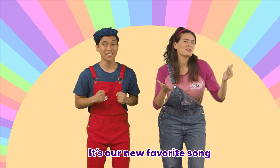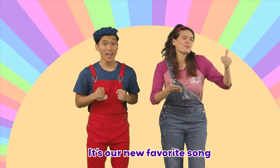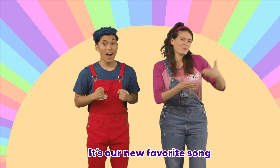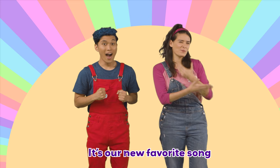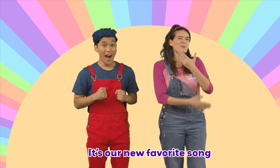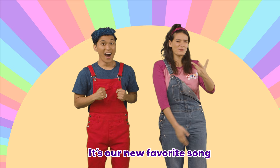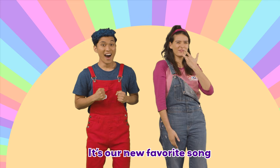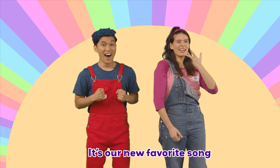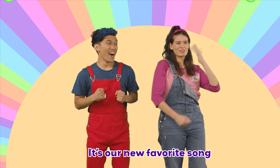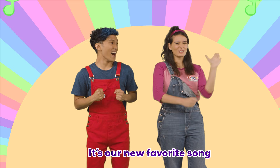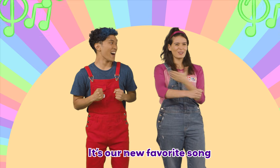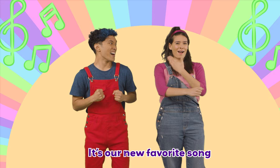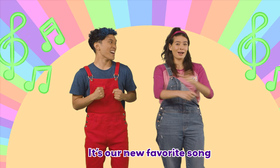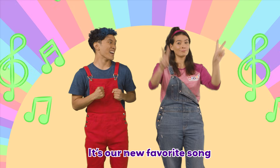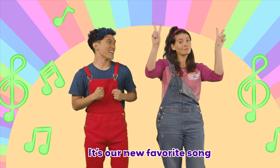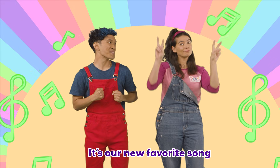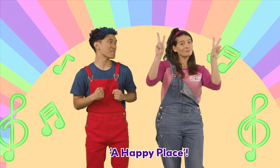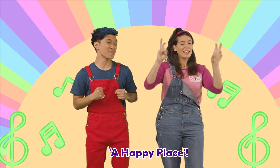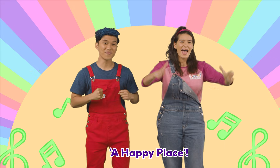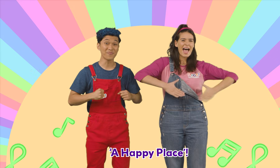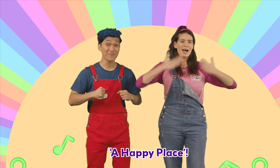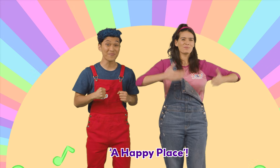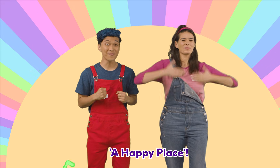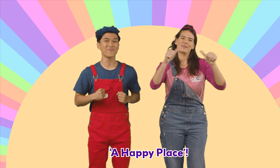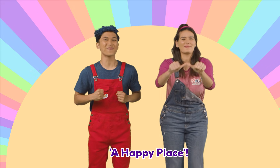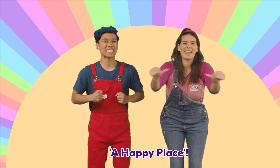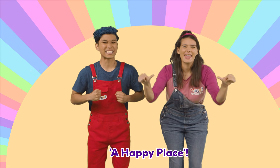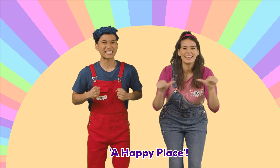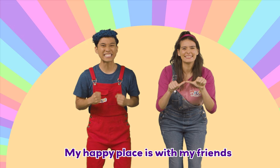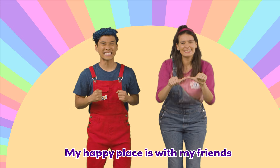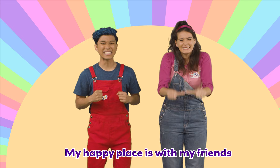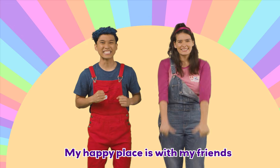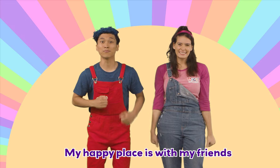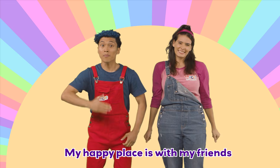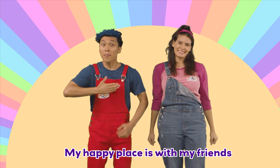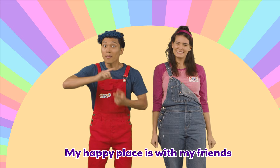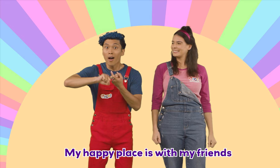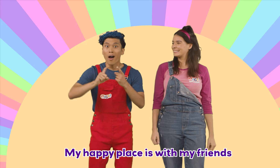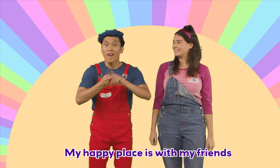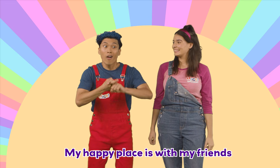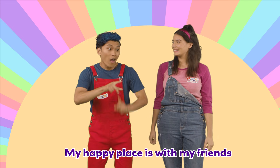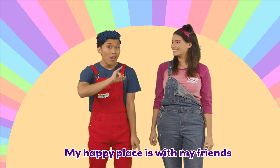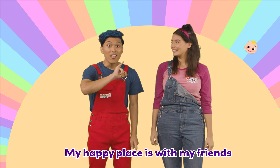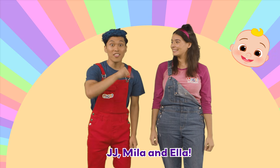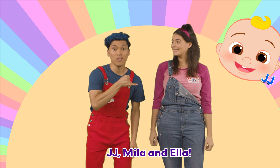It's our new favorite song, A Happy Place. My happy place is with my friends